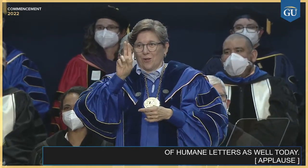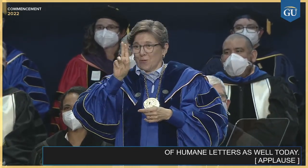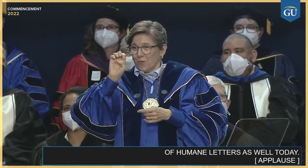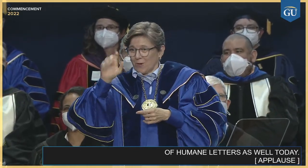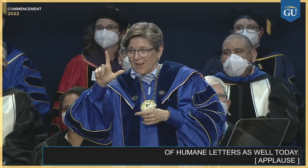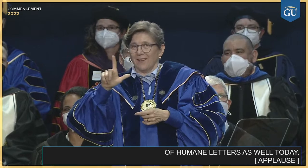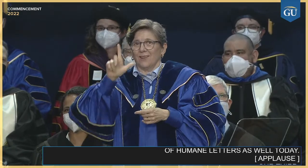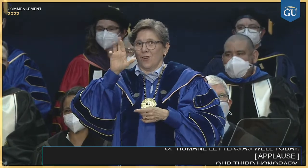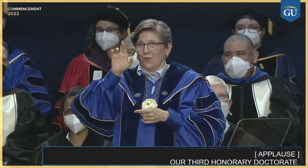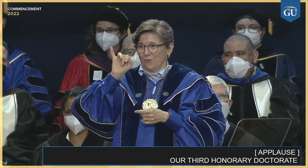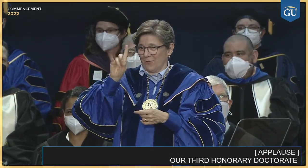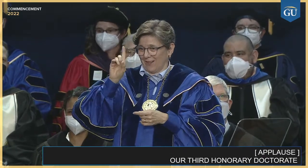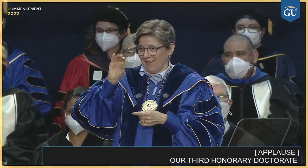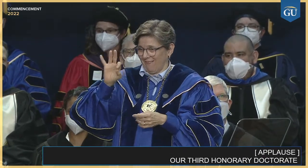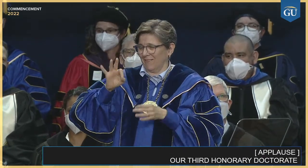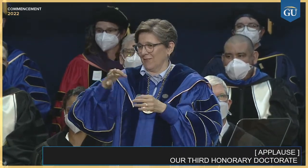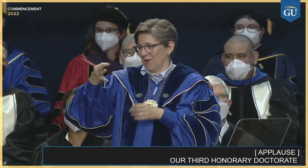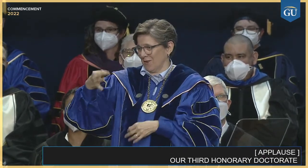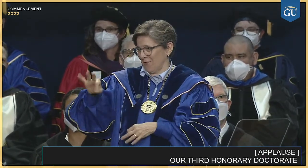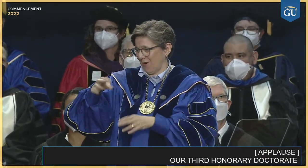Lauren Terrell Ridloff.